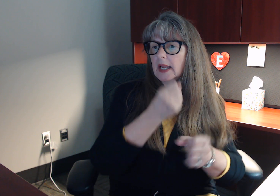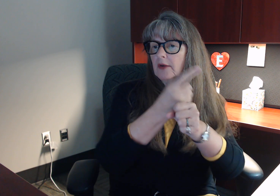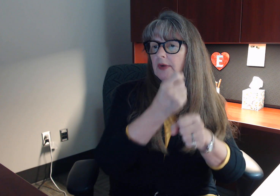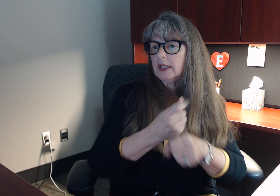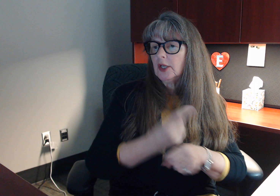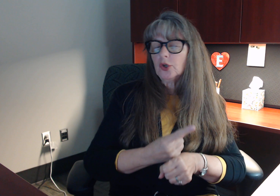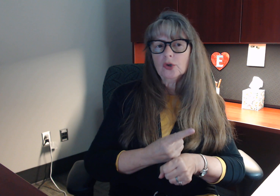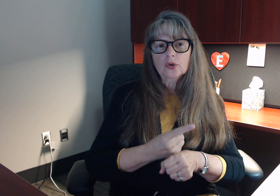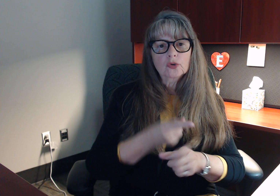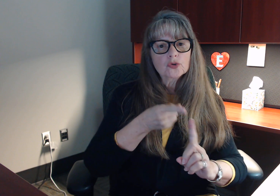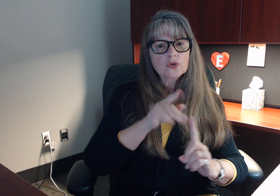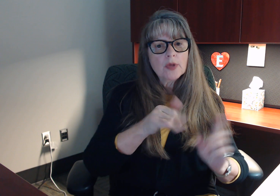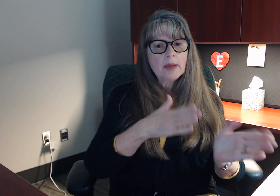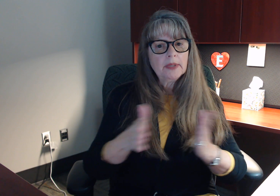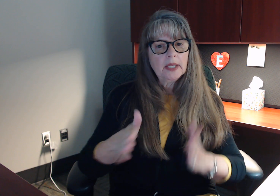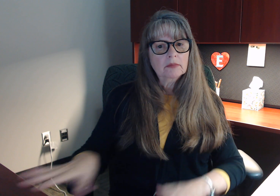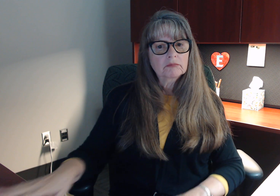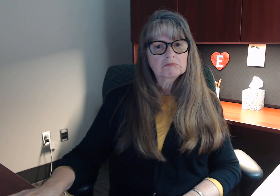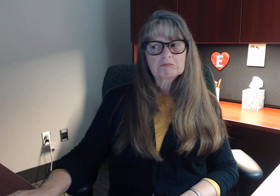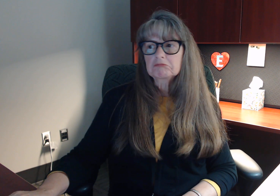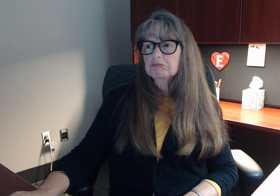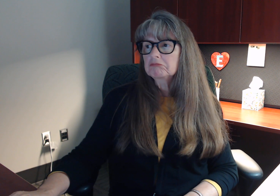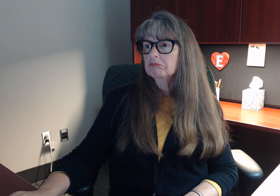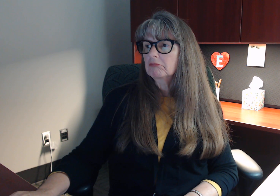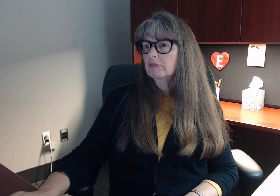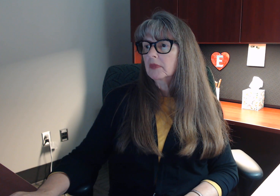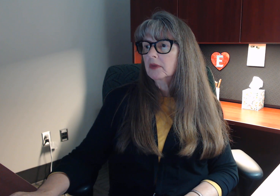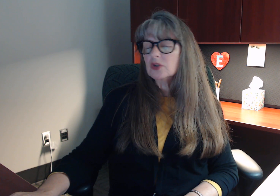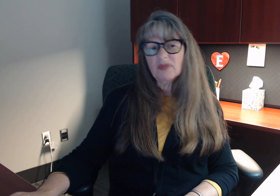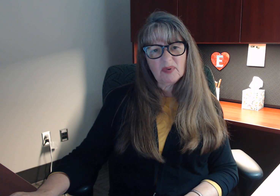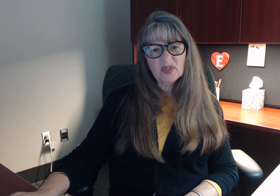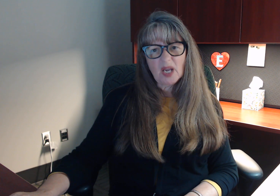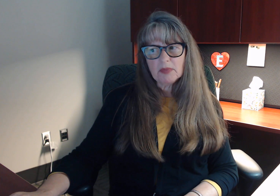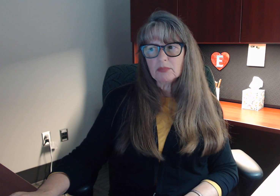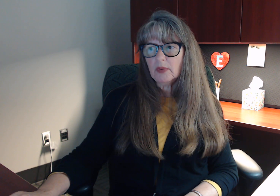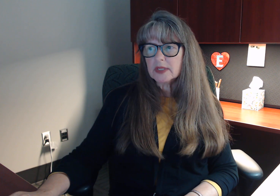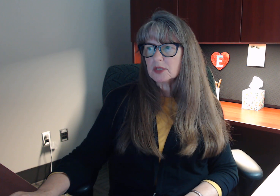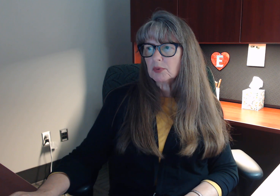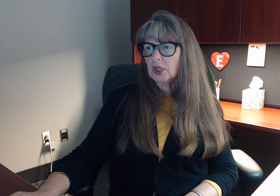every year to that plan. These are for part-time employees. That's pretty good.